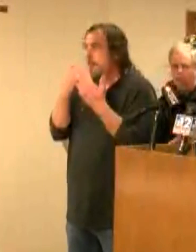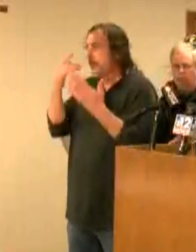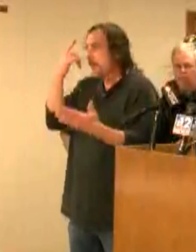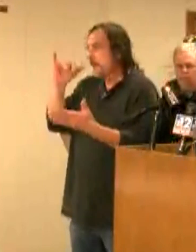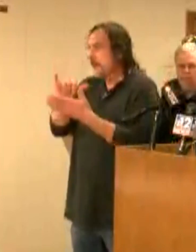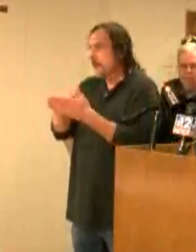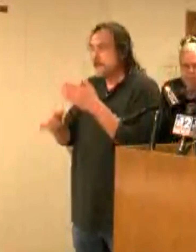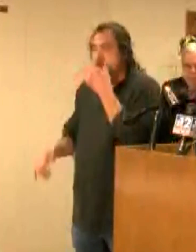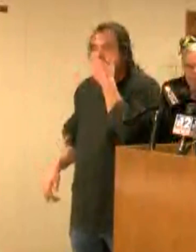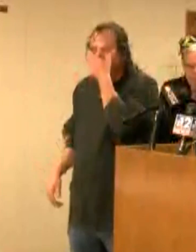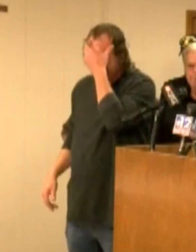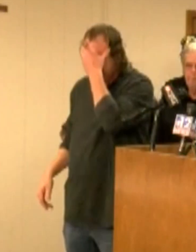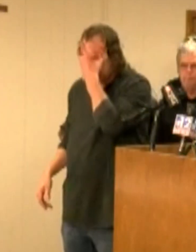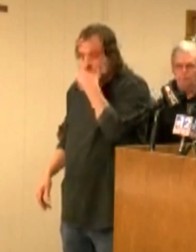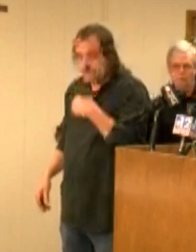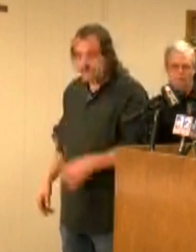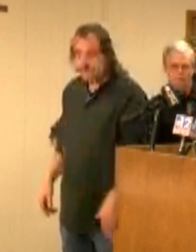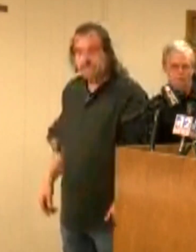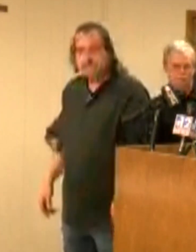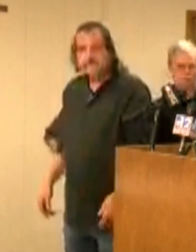that.